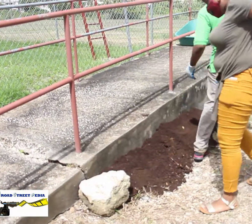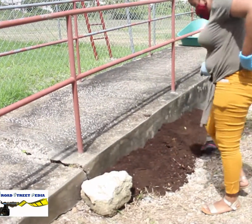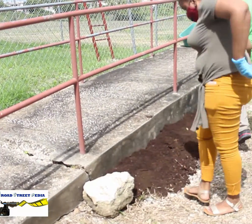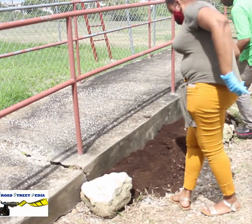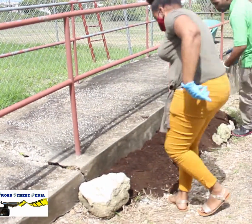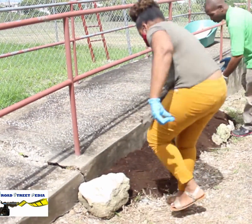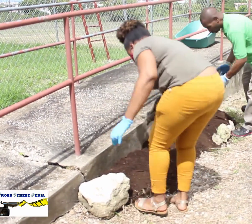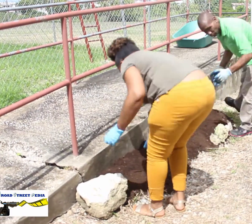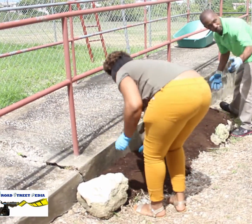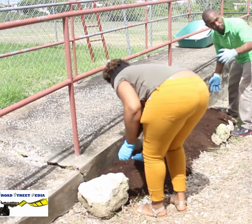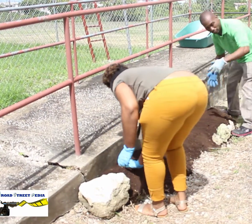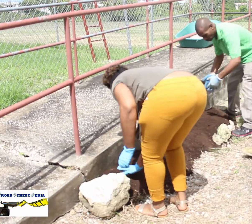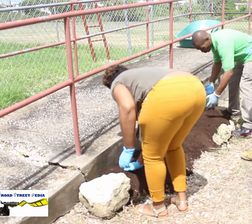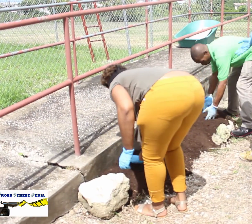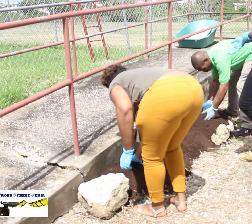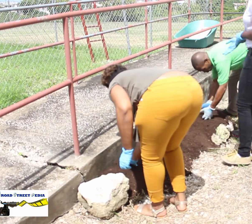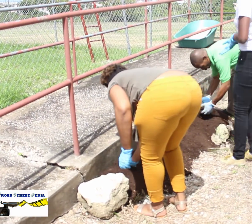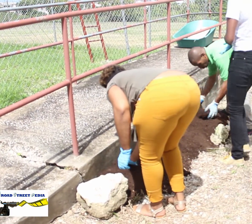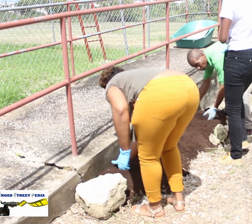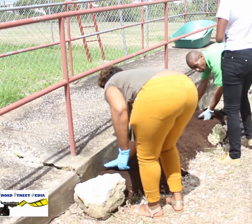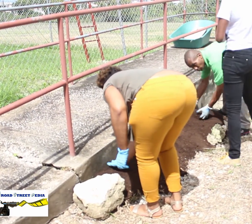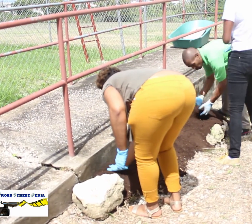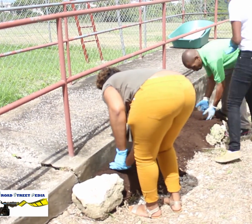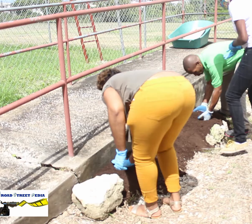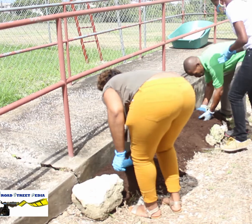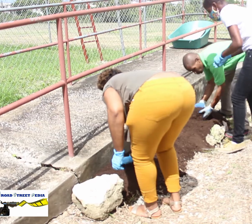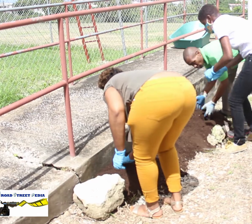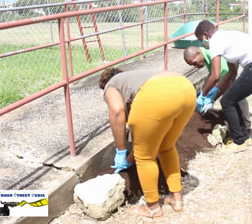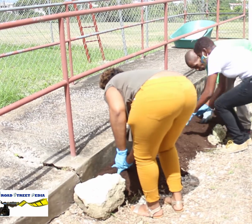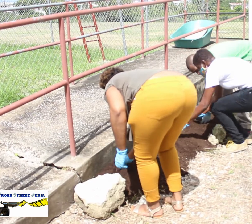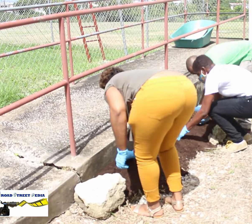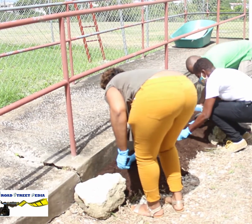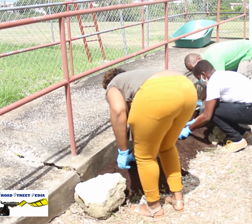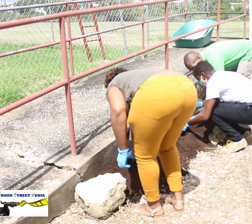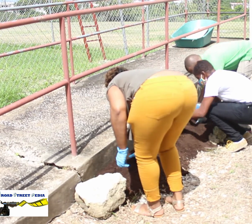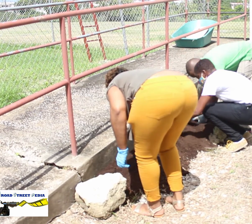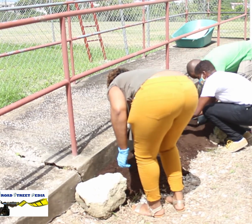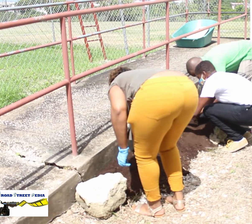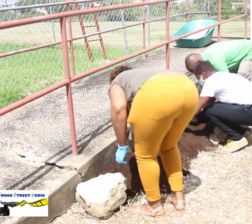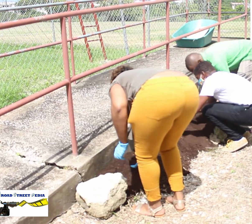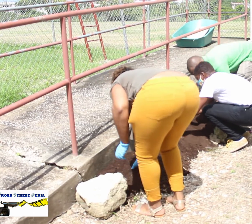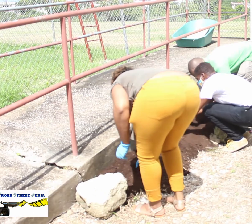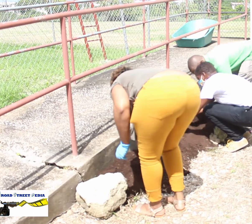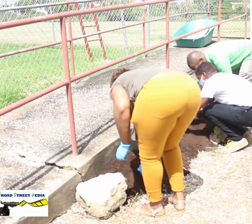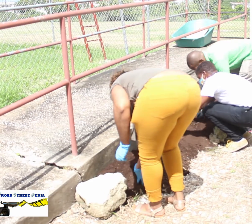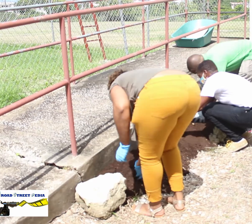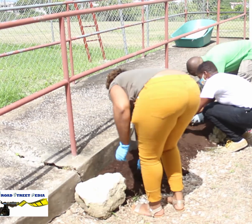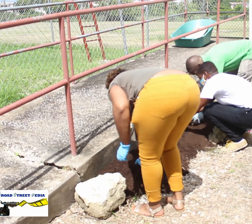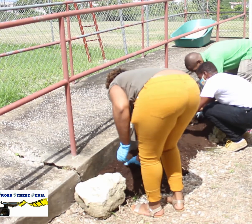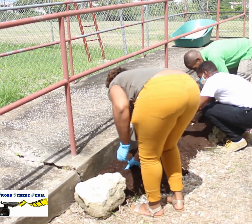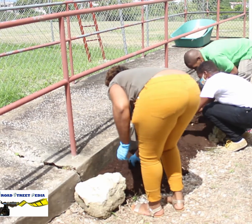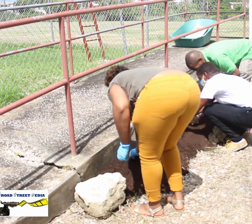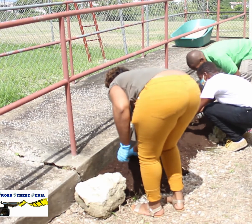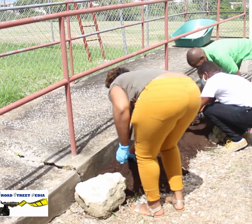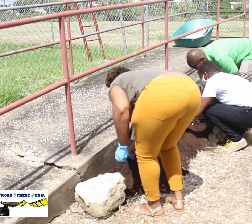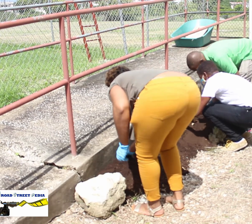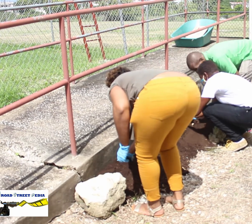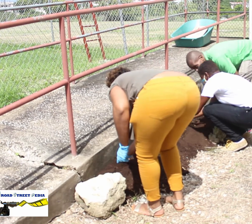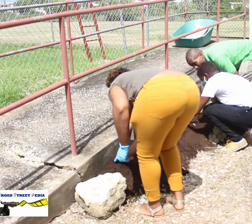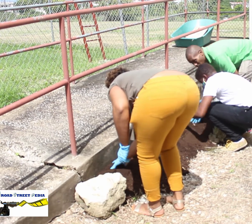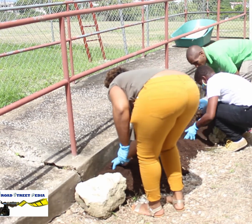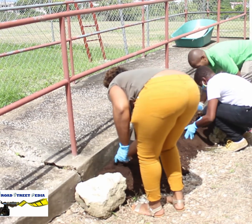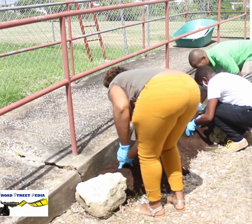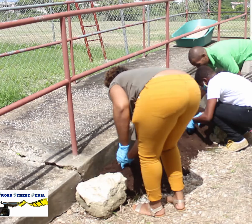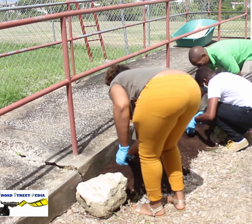You will come back here often? No, so you have to say.